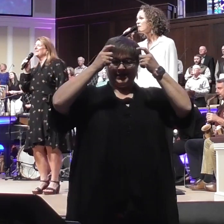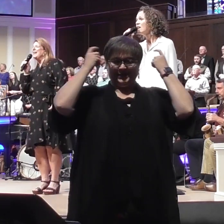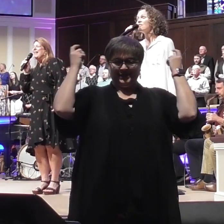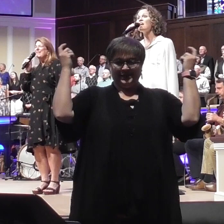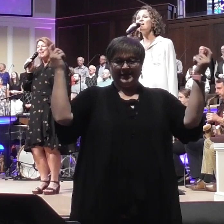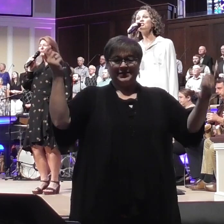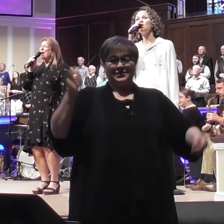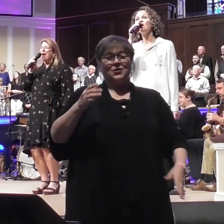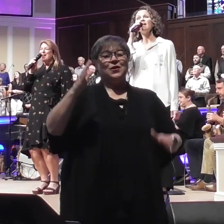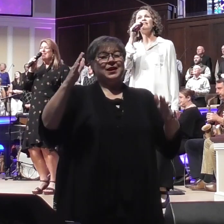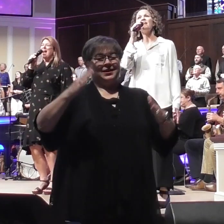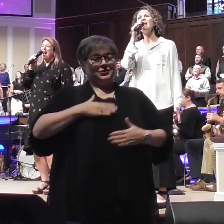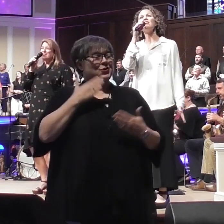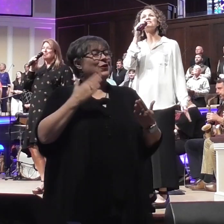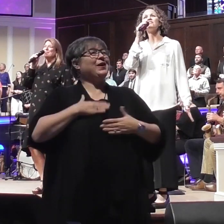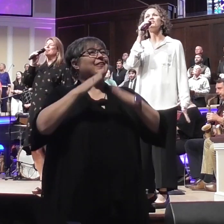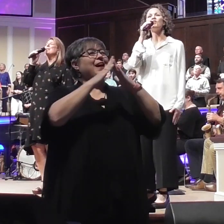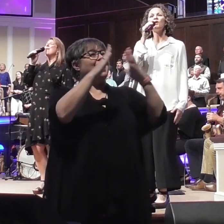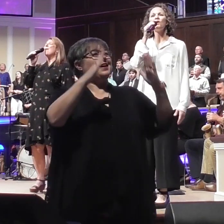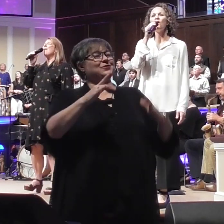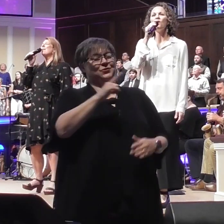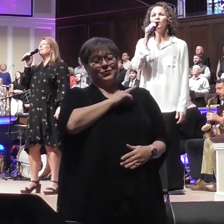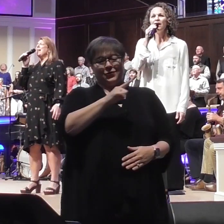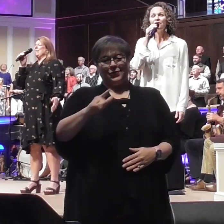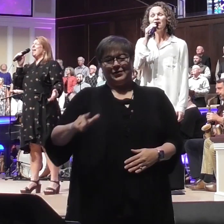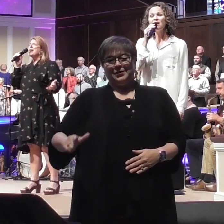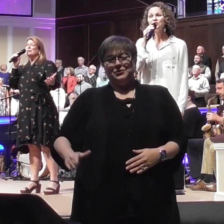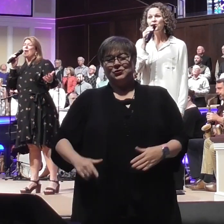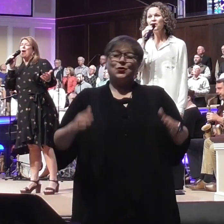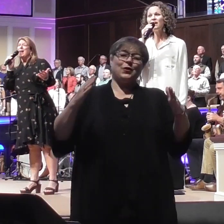the Lord, there's joy in the house of the